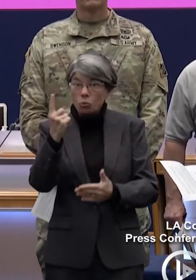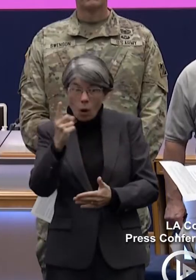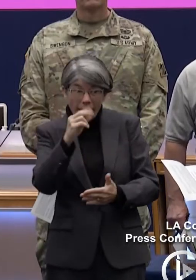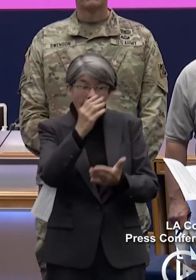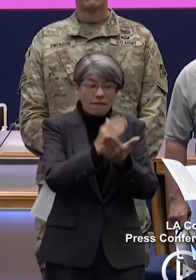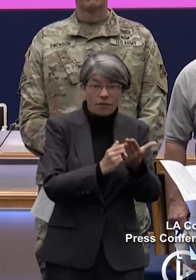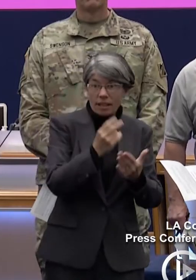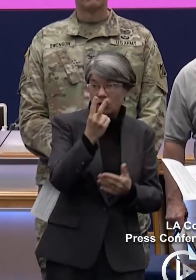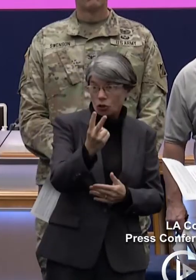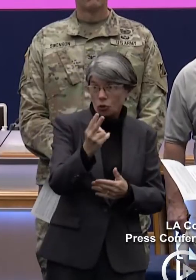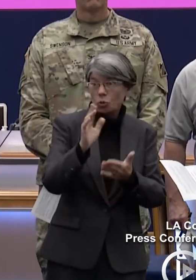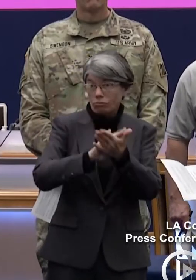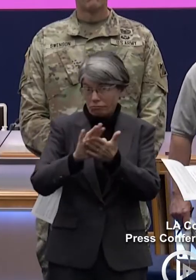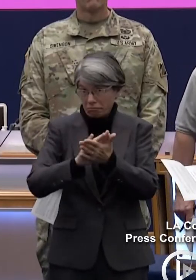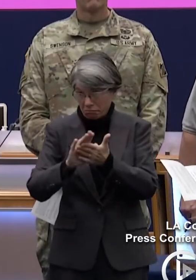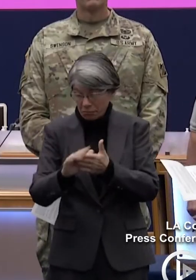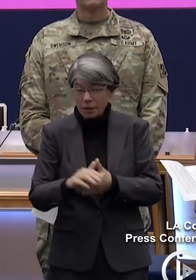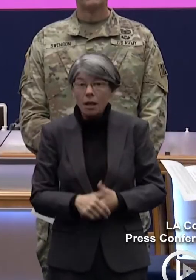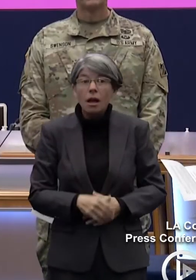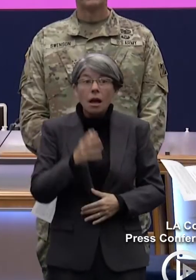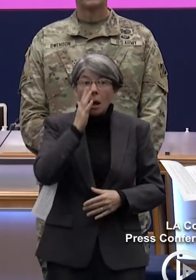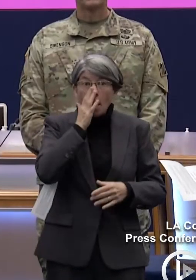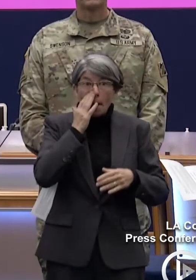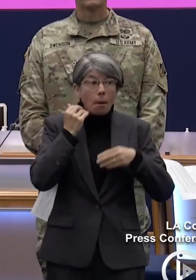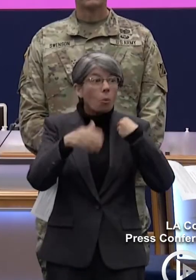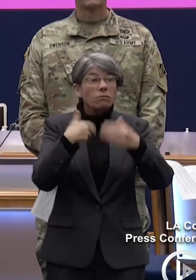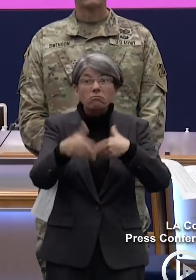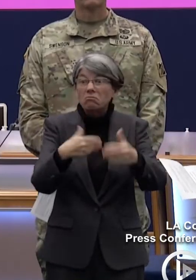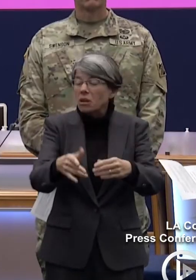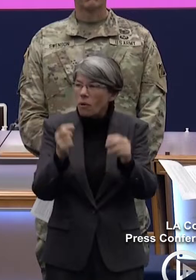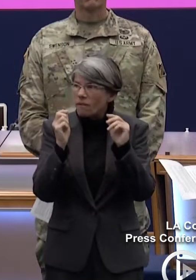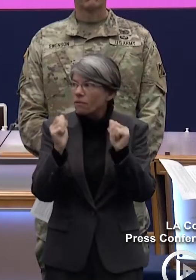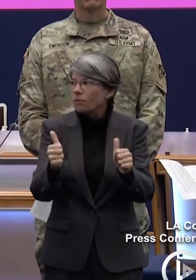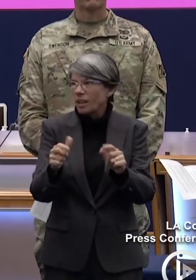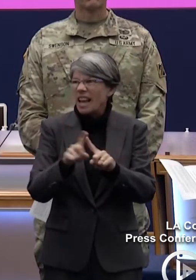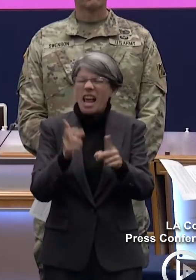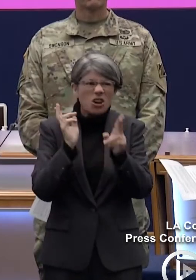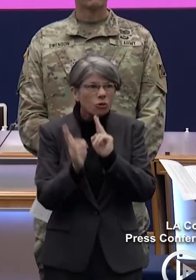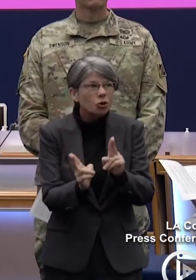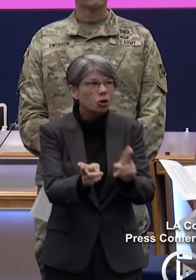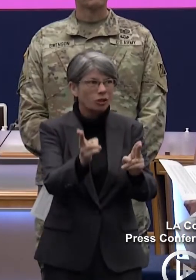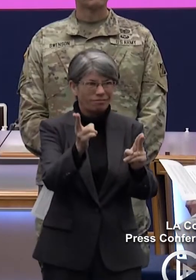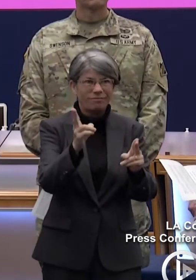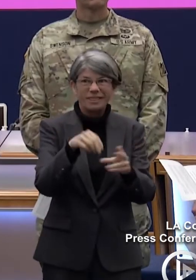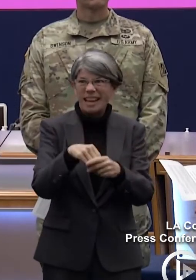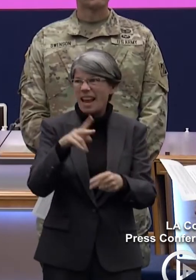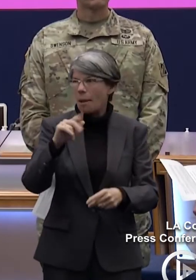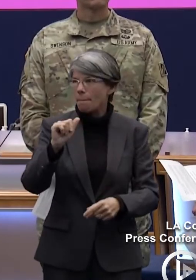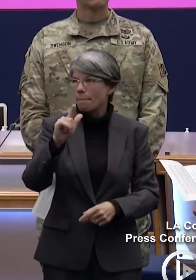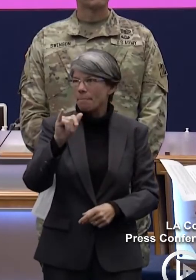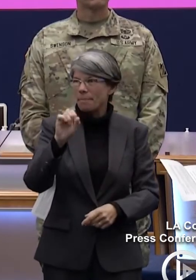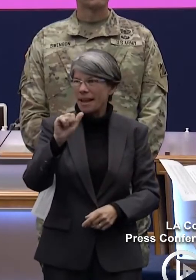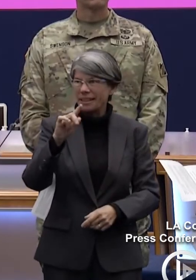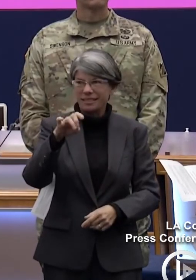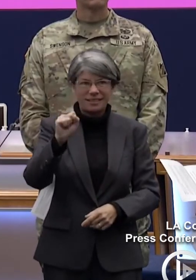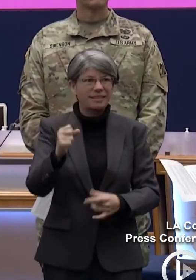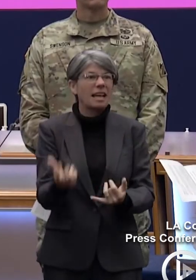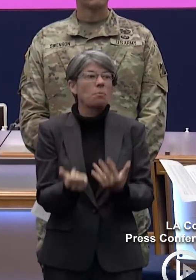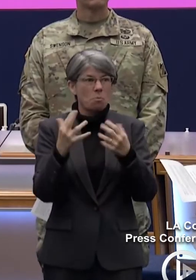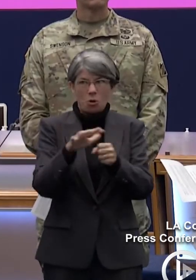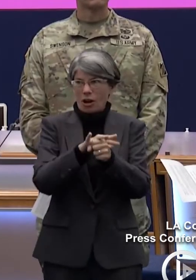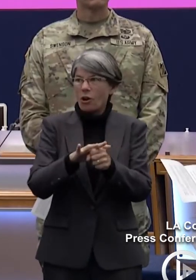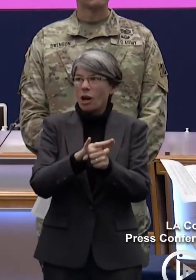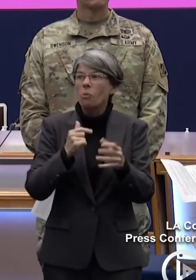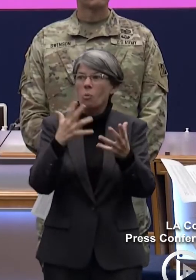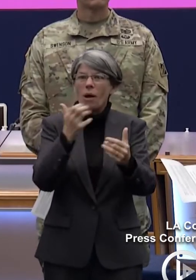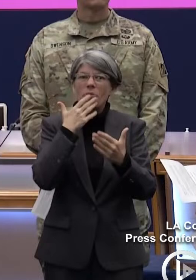2 debris removal. We are moving with unprecedented speed and urgency in the Palisades fire burn area, and